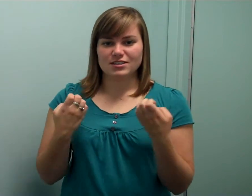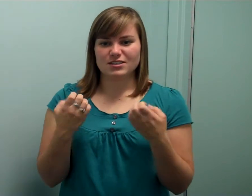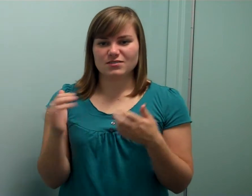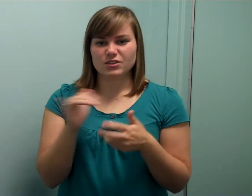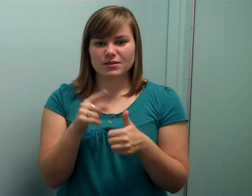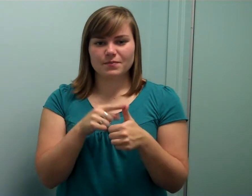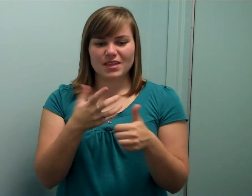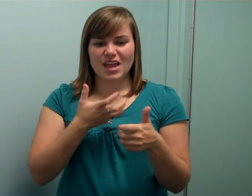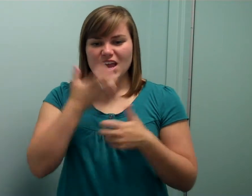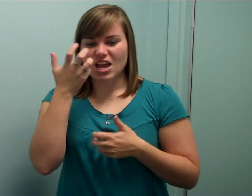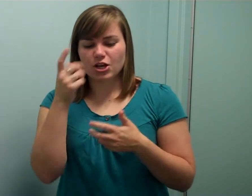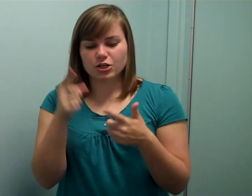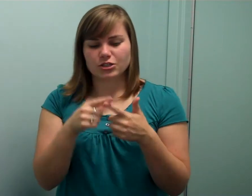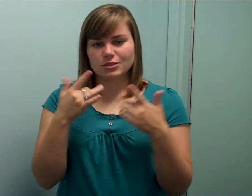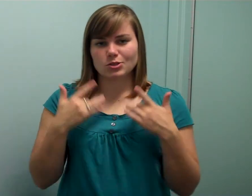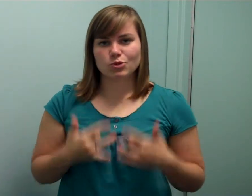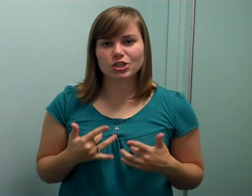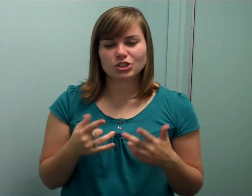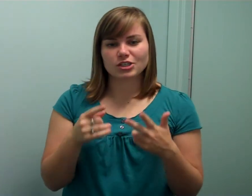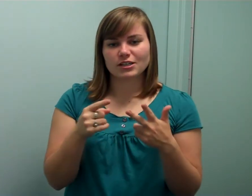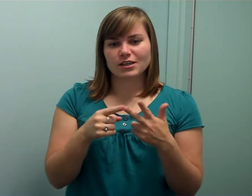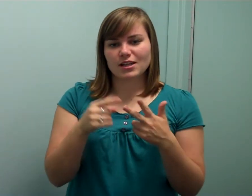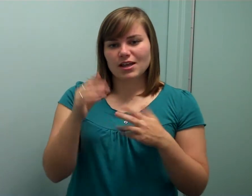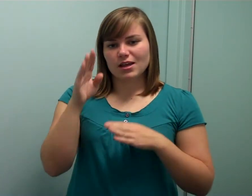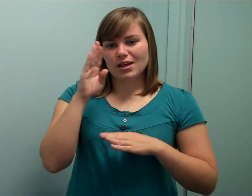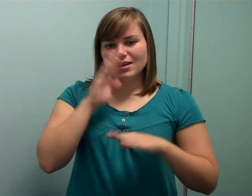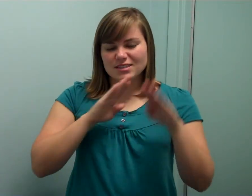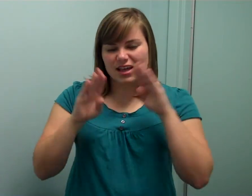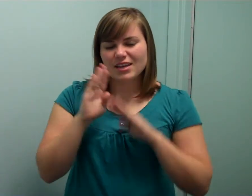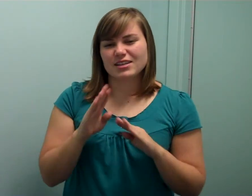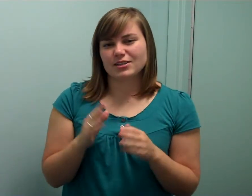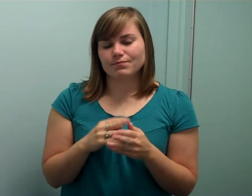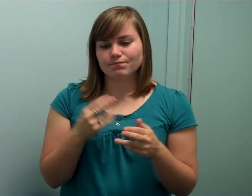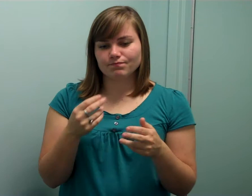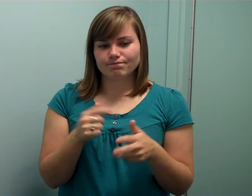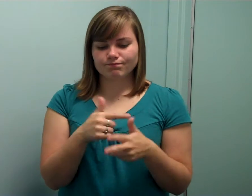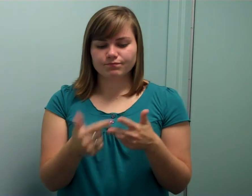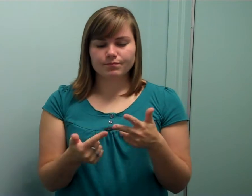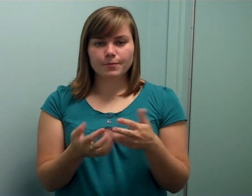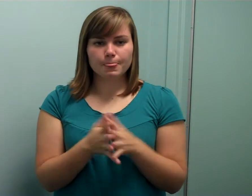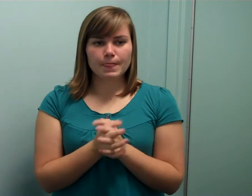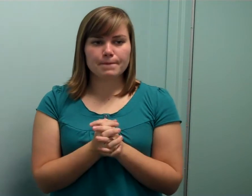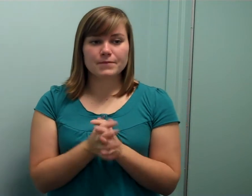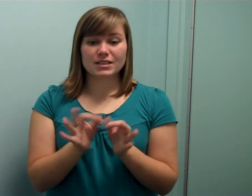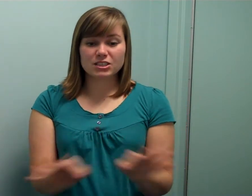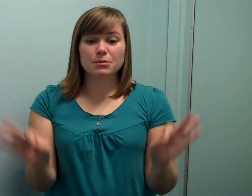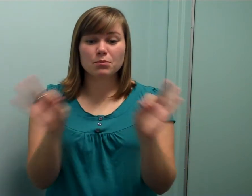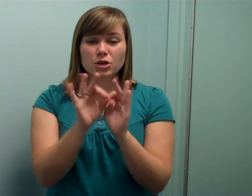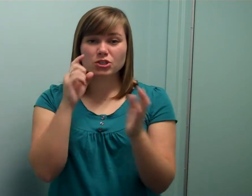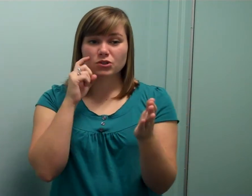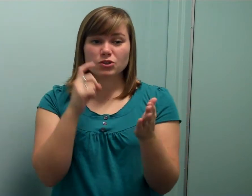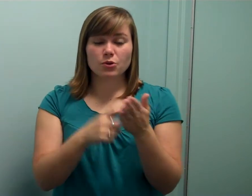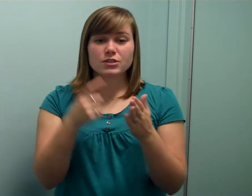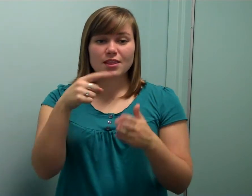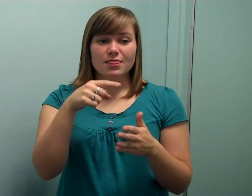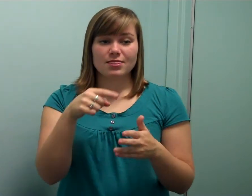anger, depression, anxiety, to name a few. It's important to recognize that these negative emotions that